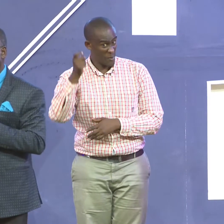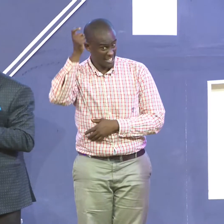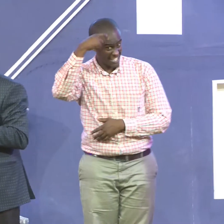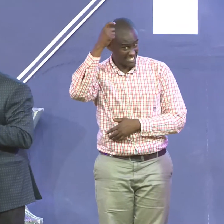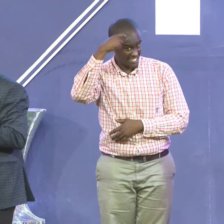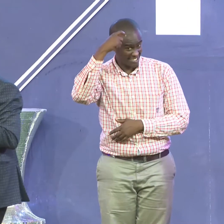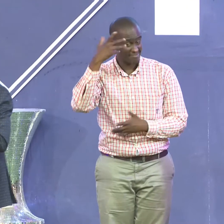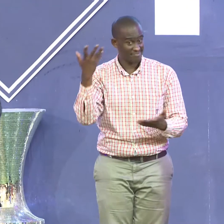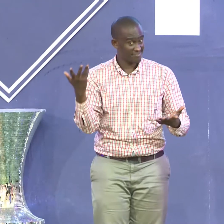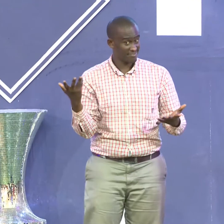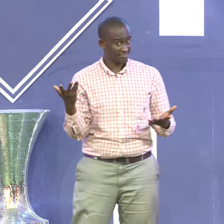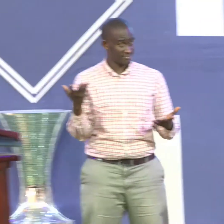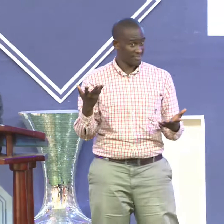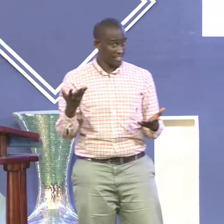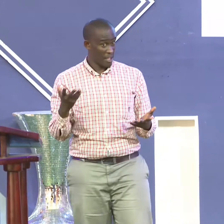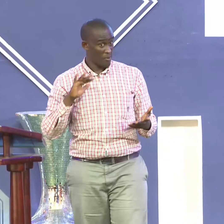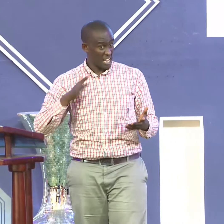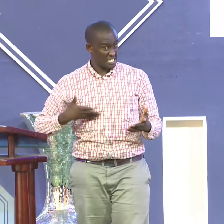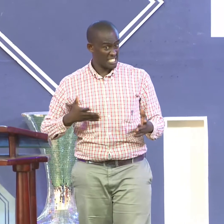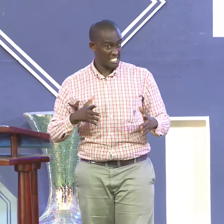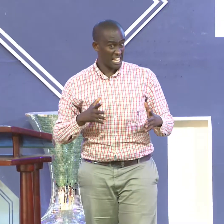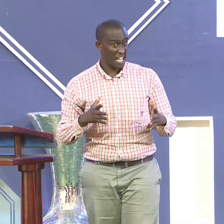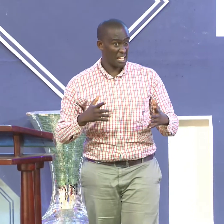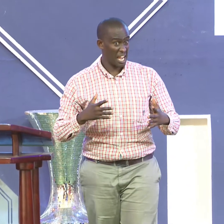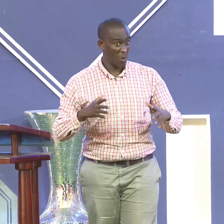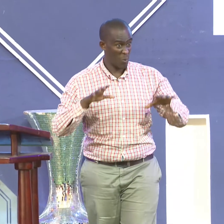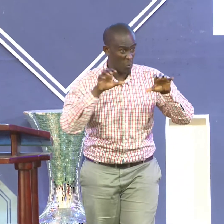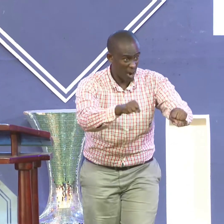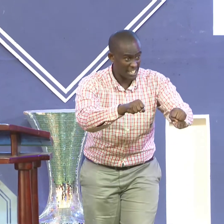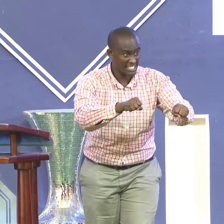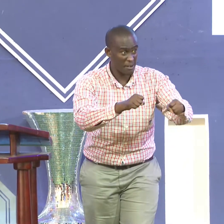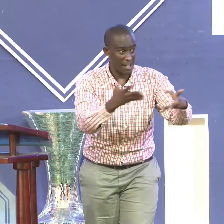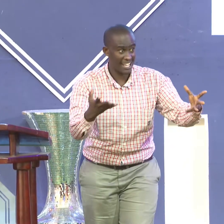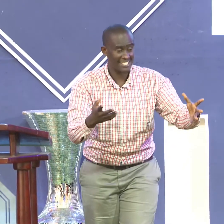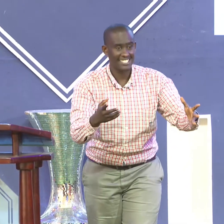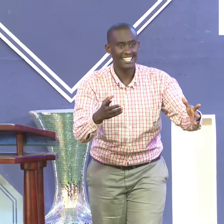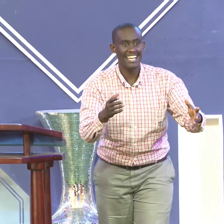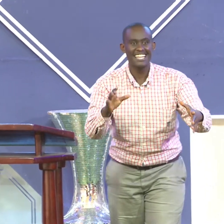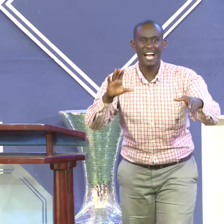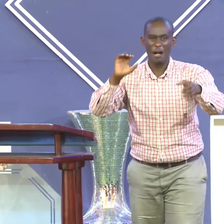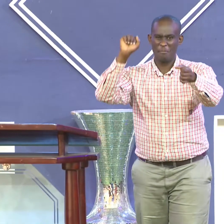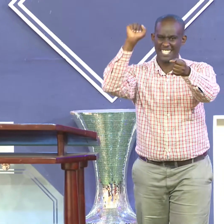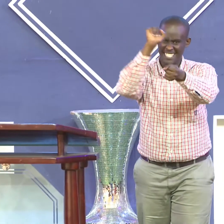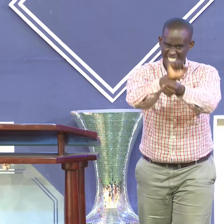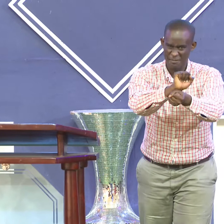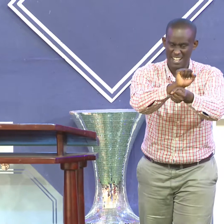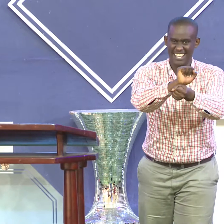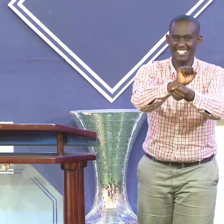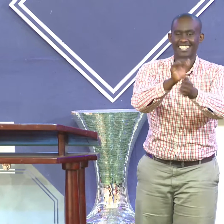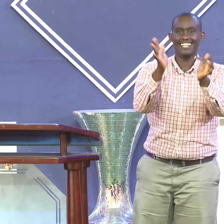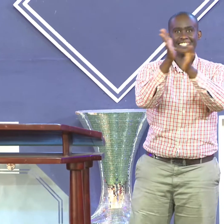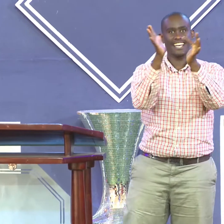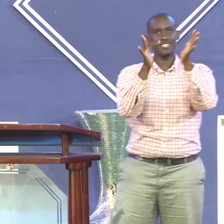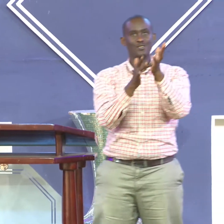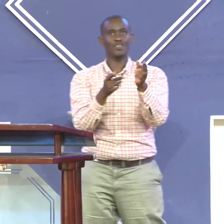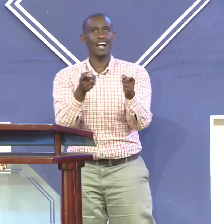is wise. Yakwata bangi. She got many. N'abayingiza ekitimba. Took them into her net. Yesu abali